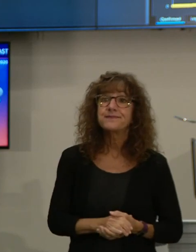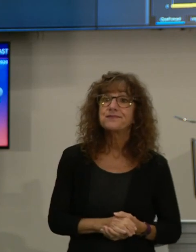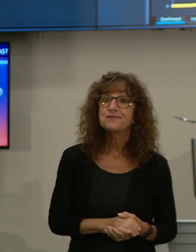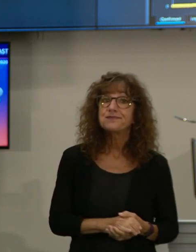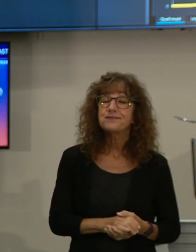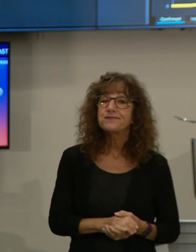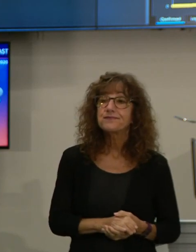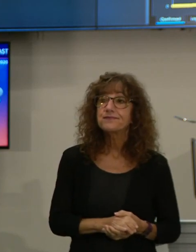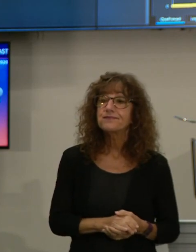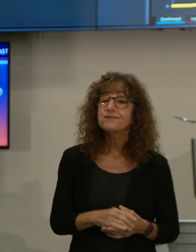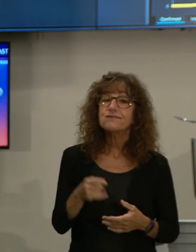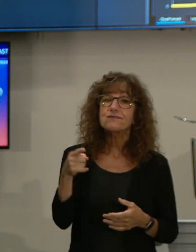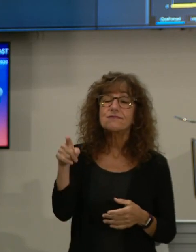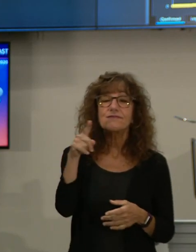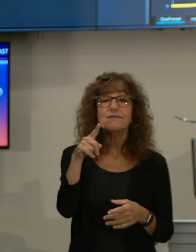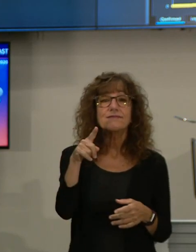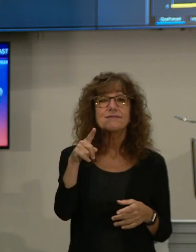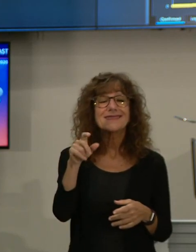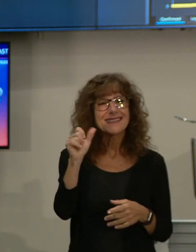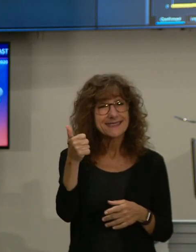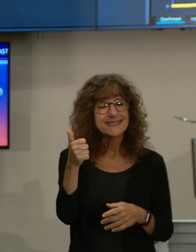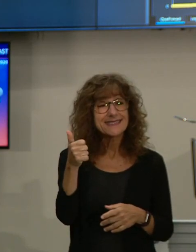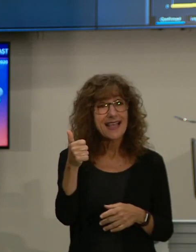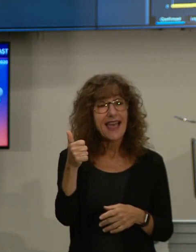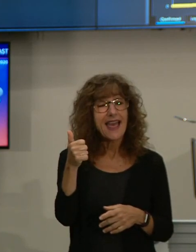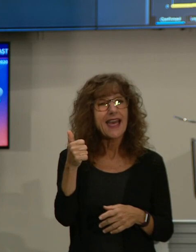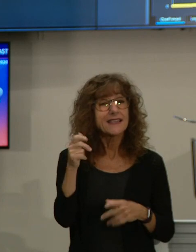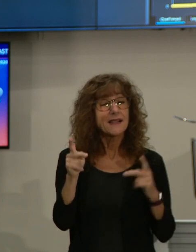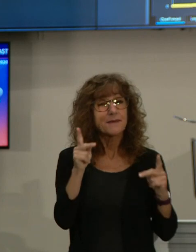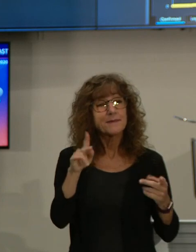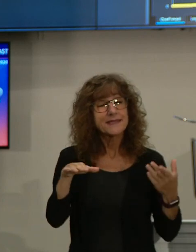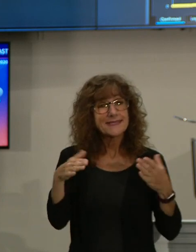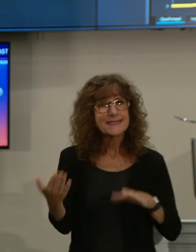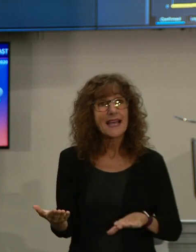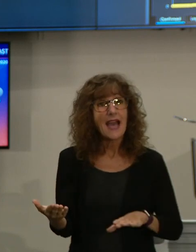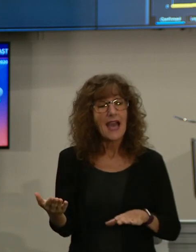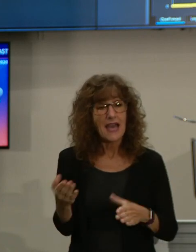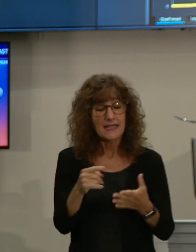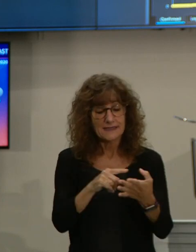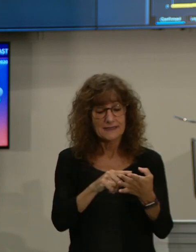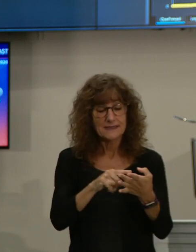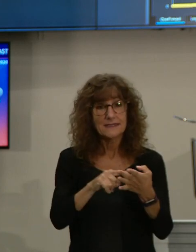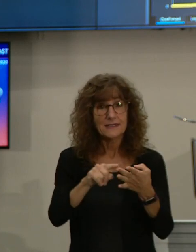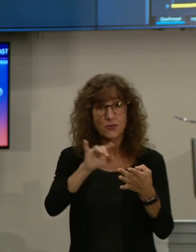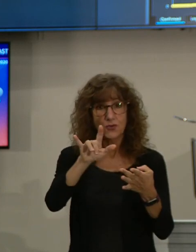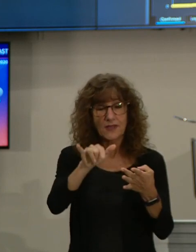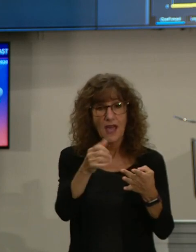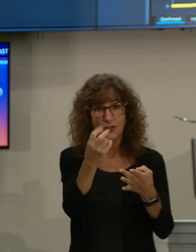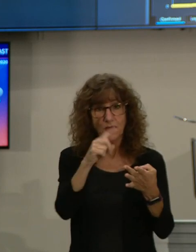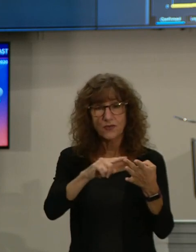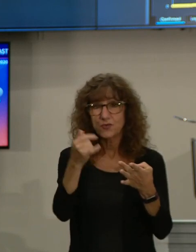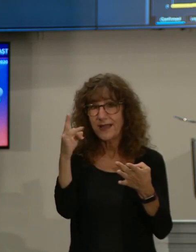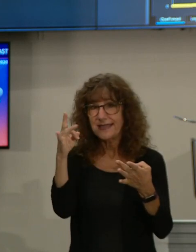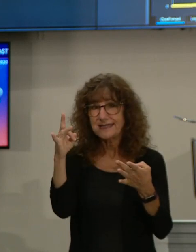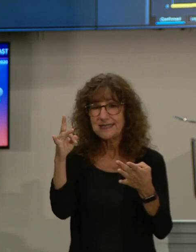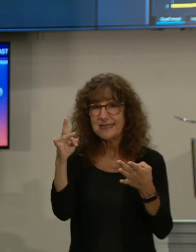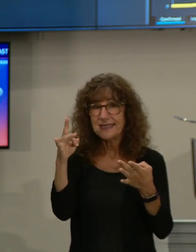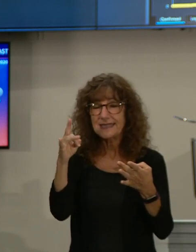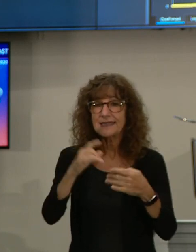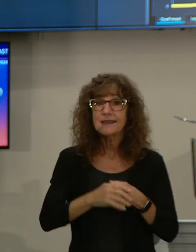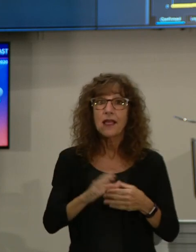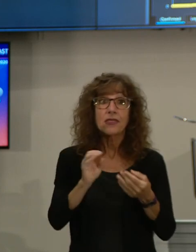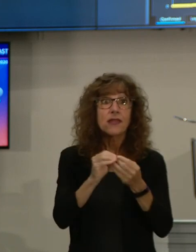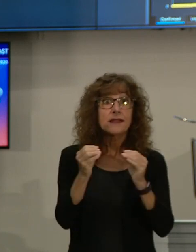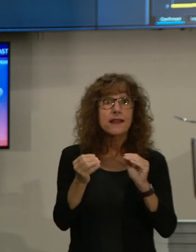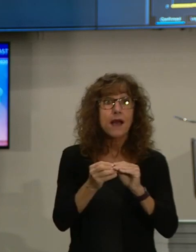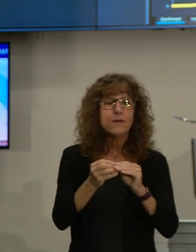10 of our fellow Prince Georgians died due to COVID-19 complications the week of July 12th to the 18th. The